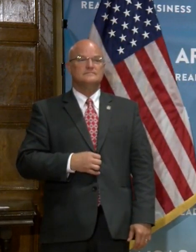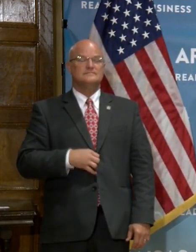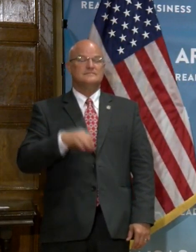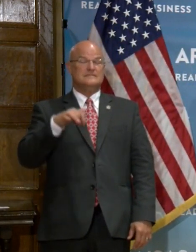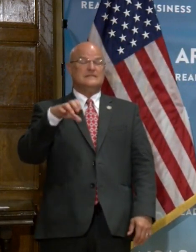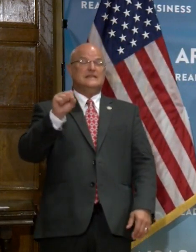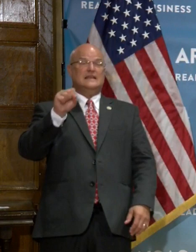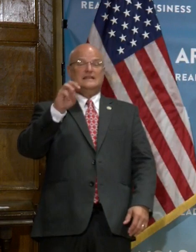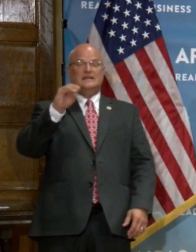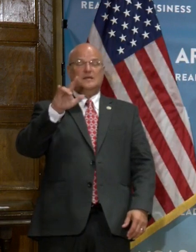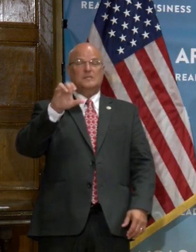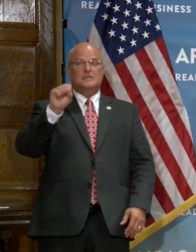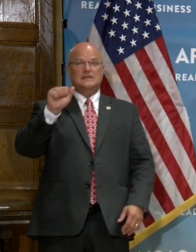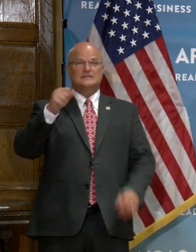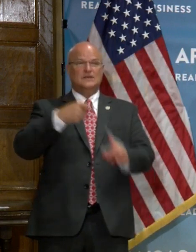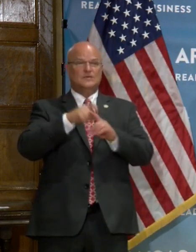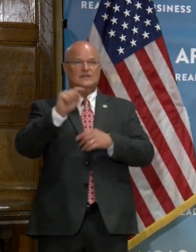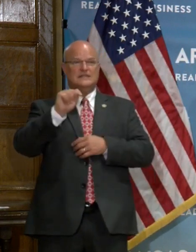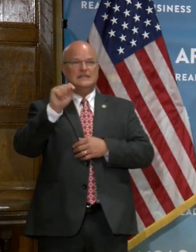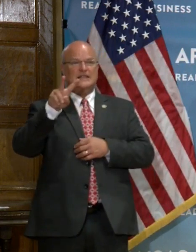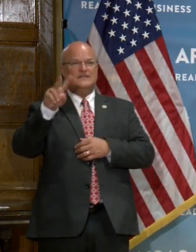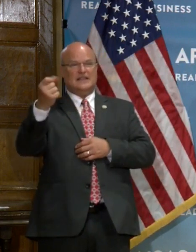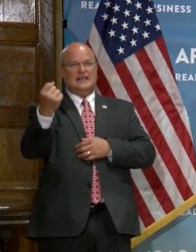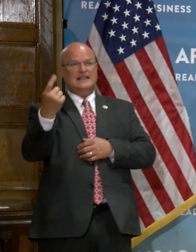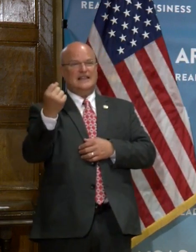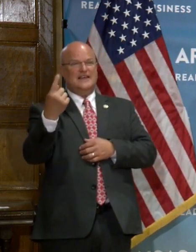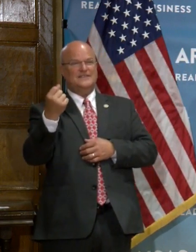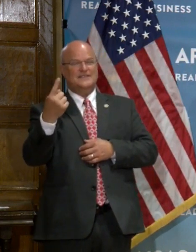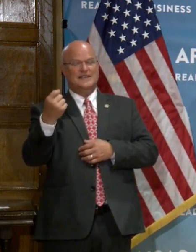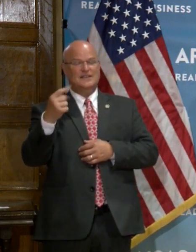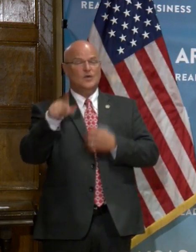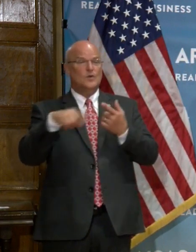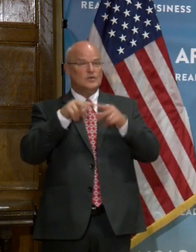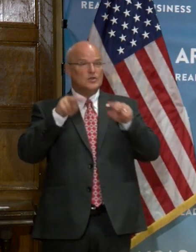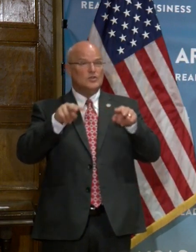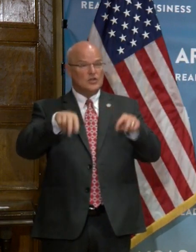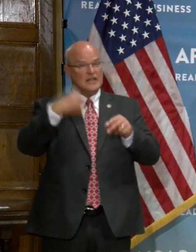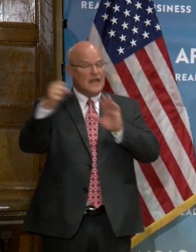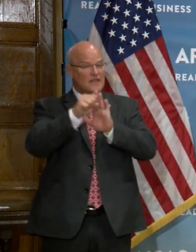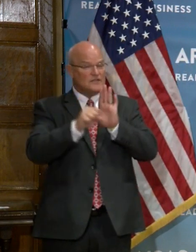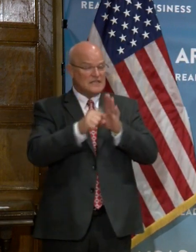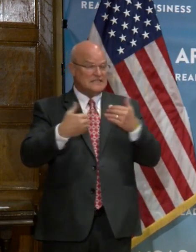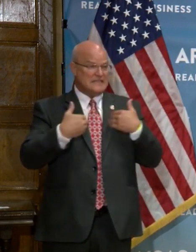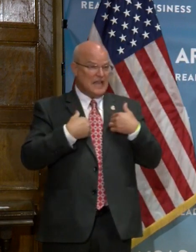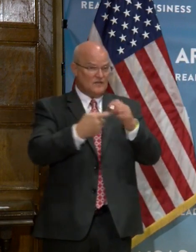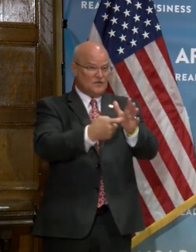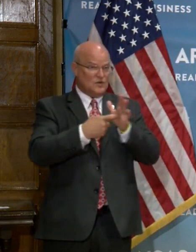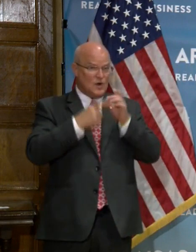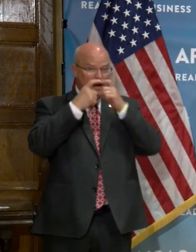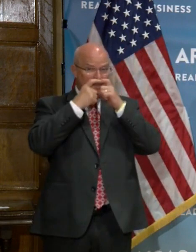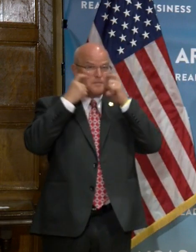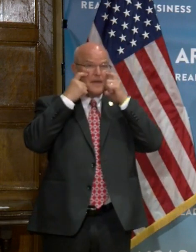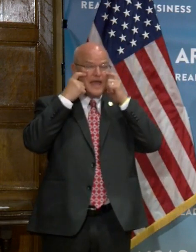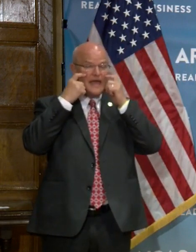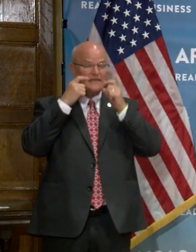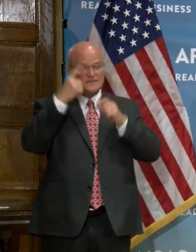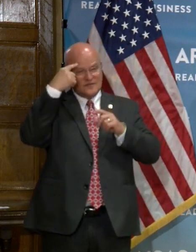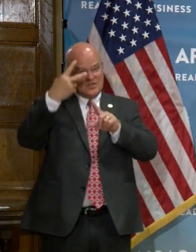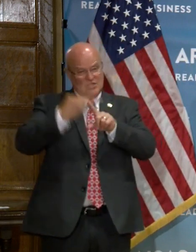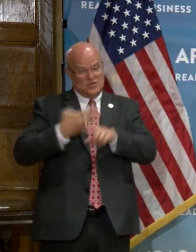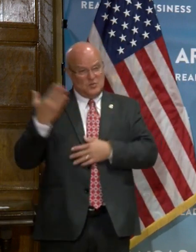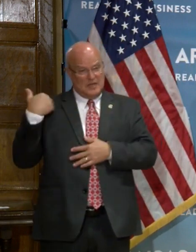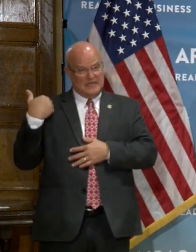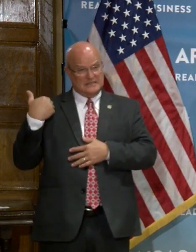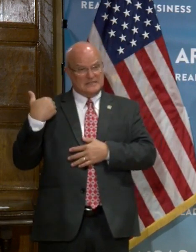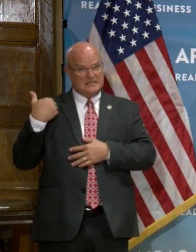Yes, this is Melissa Zigowitz with THB 11. When you look at other states that have required masks for at least 2 months